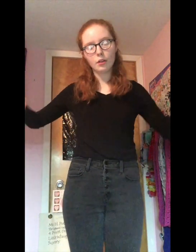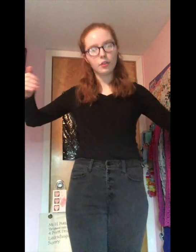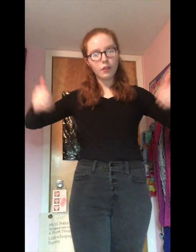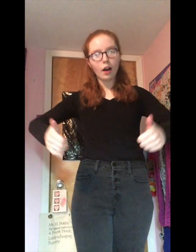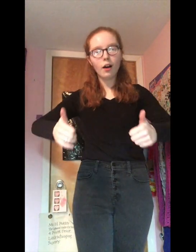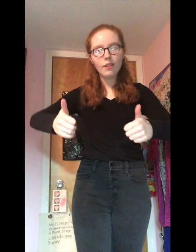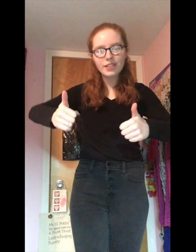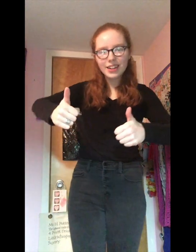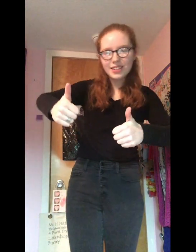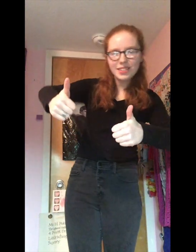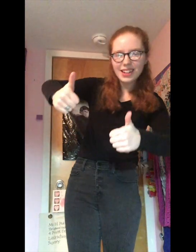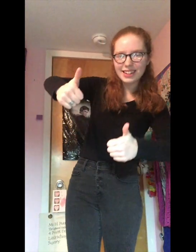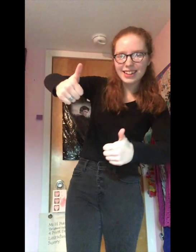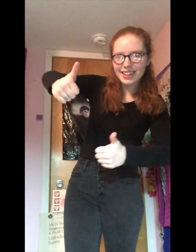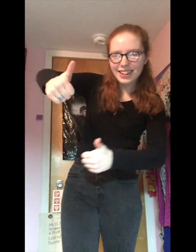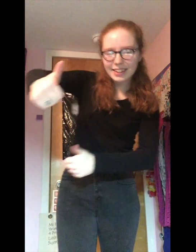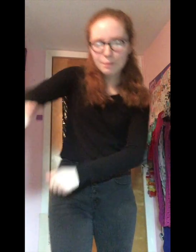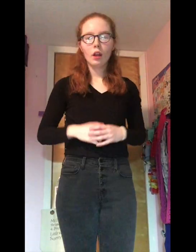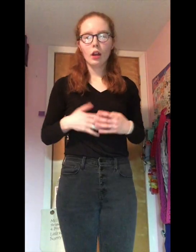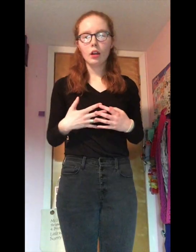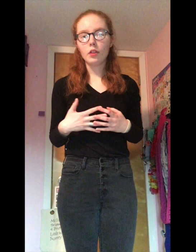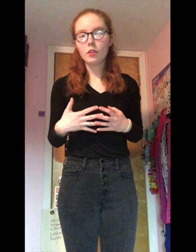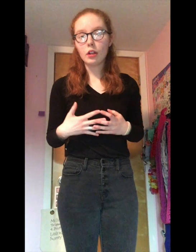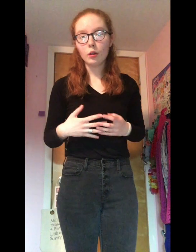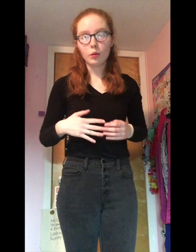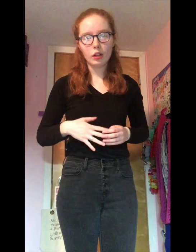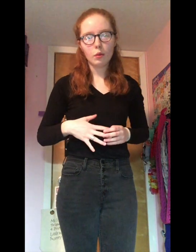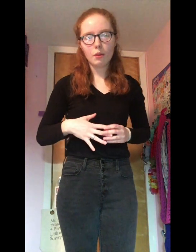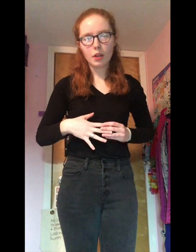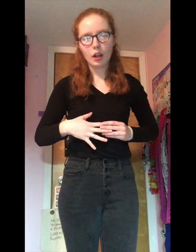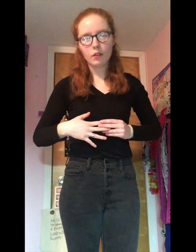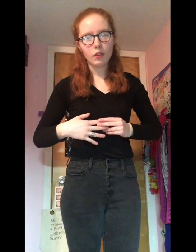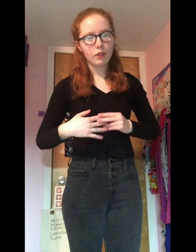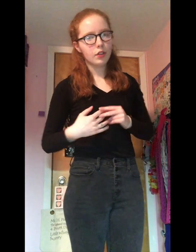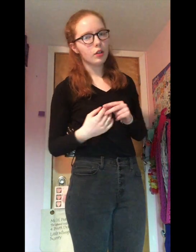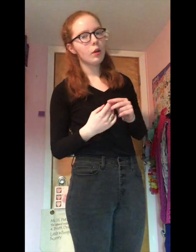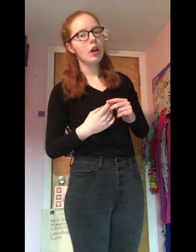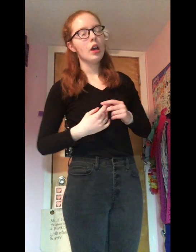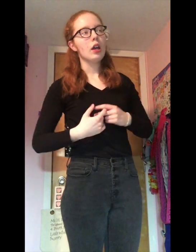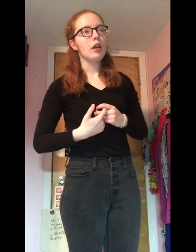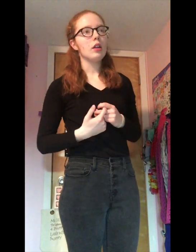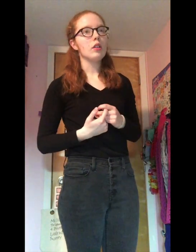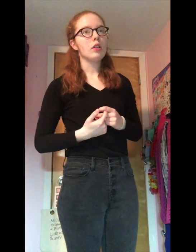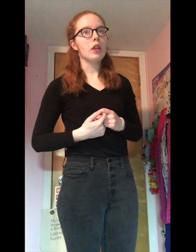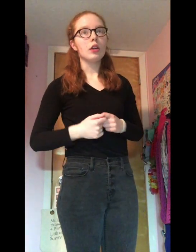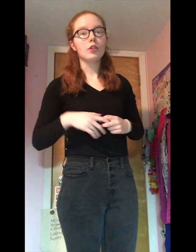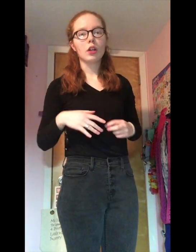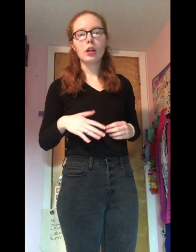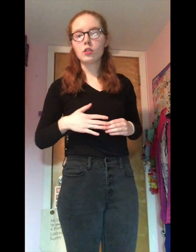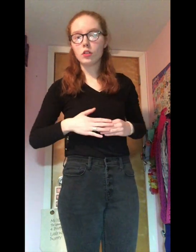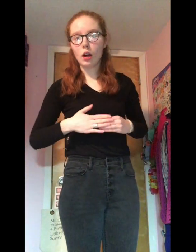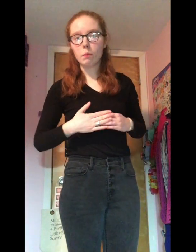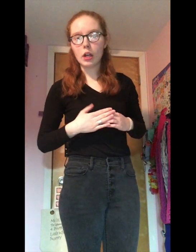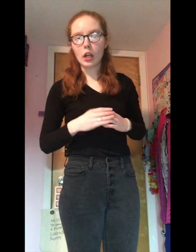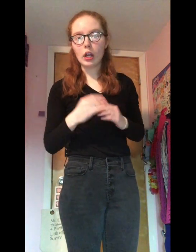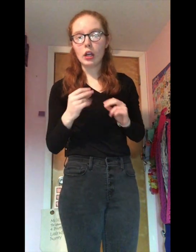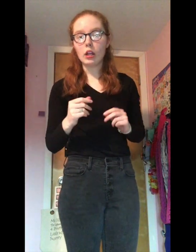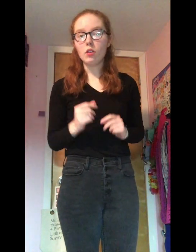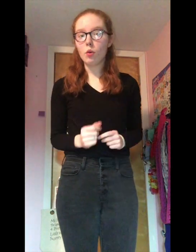So you've got all the signs you need. Another thing you'll really want to be careful of too is that your signs are not making any noise